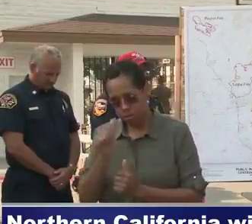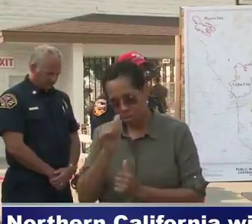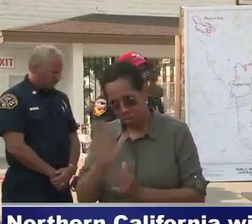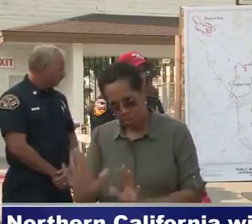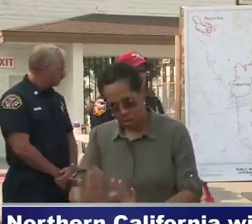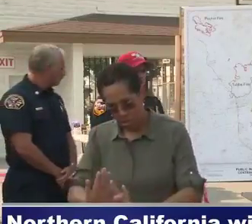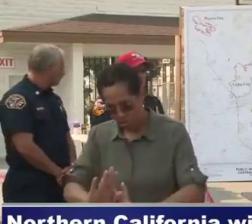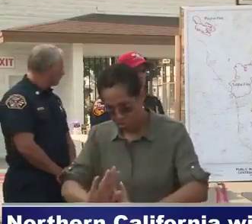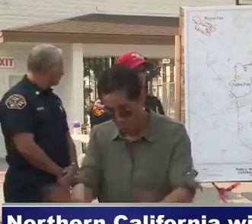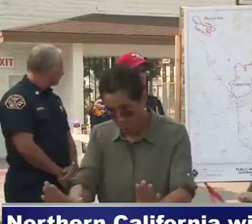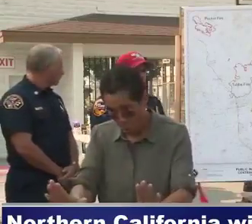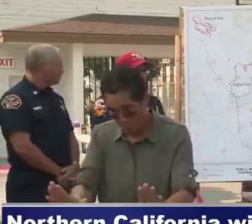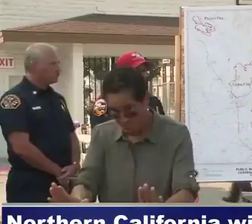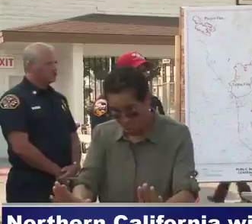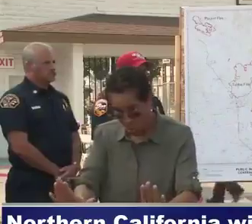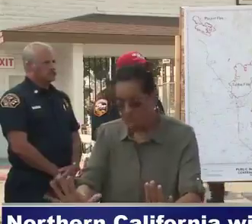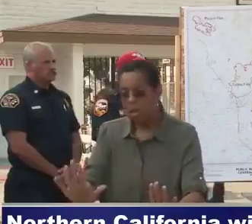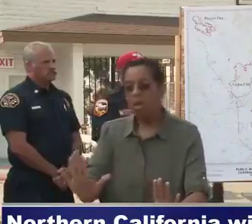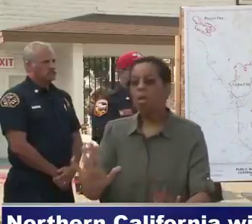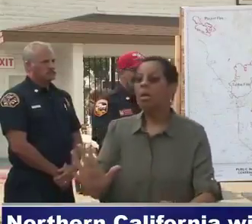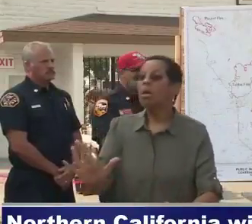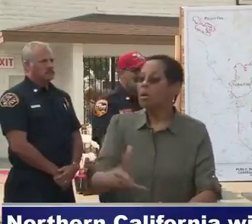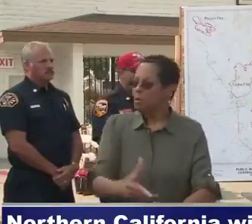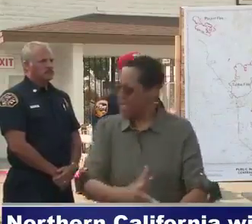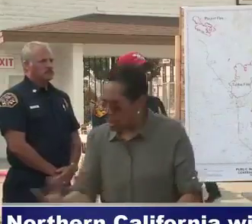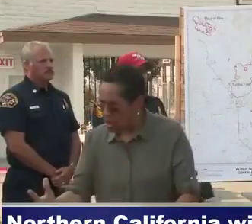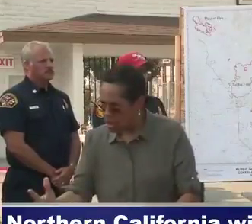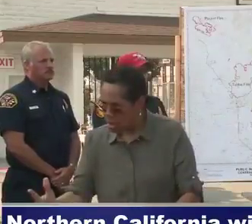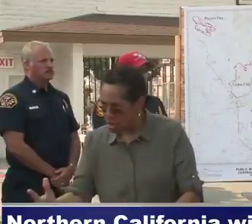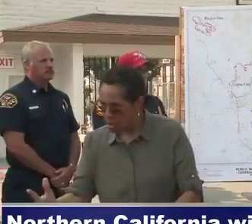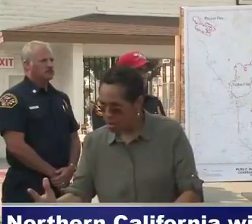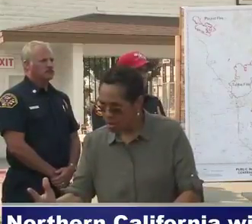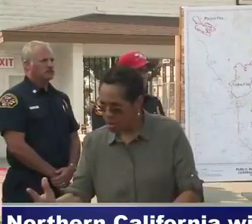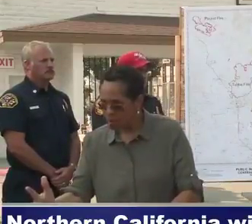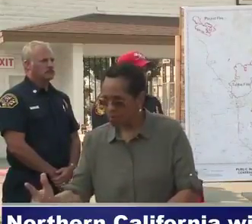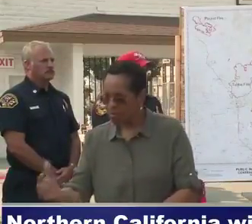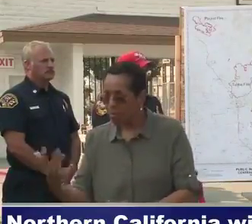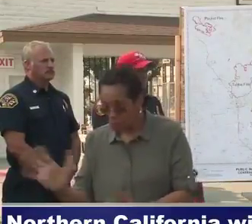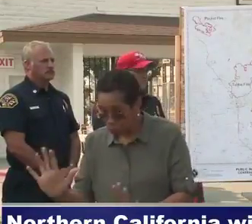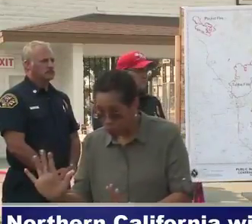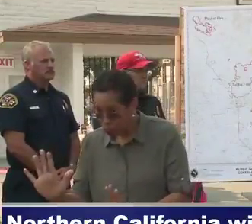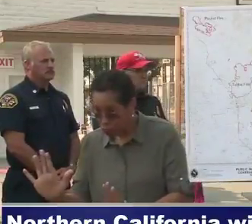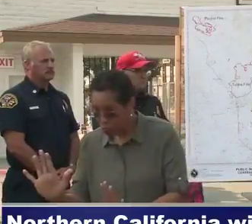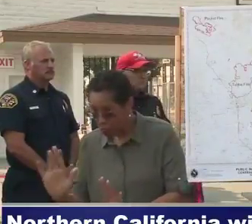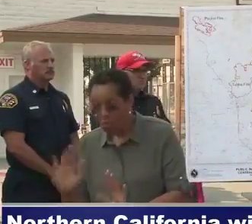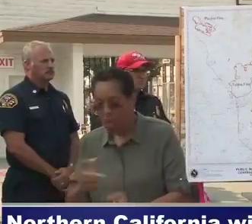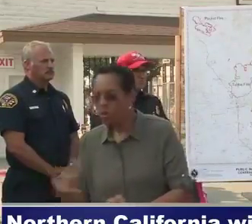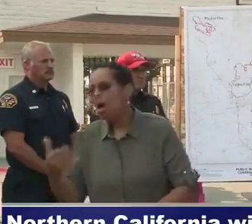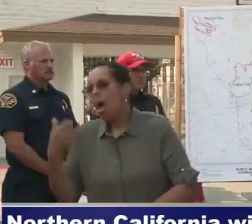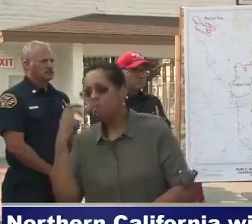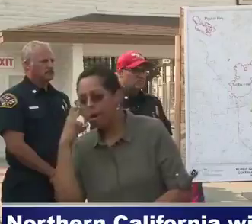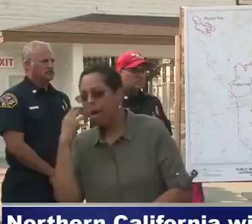off-ramp, stop in a safe place, and contact your loved ones or do whatever you need to do. 9 people a day